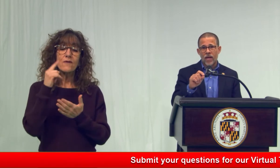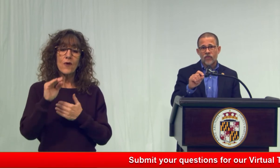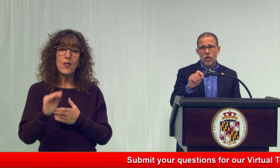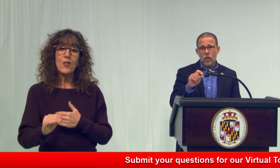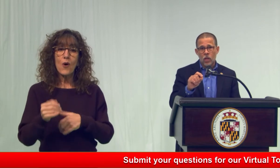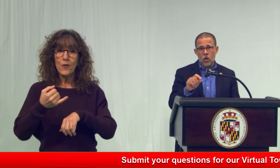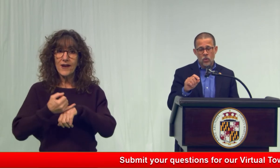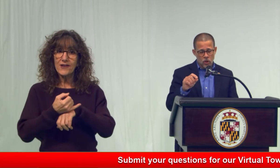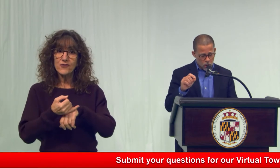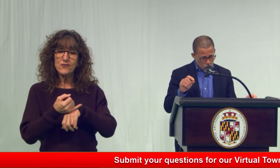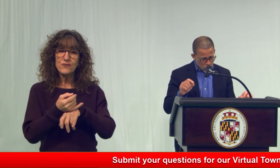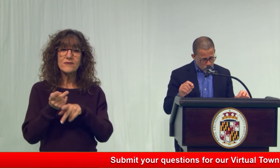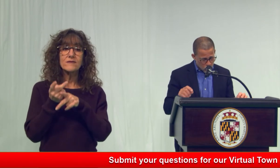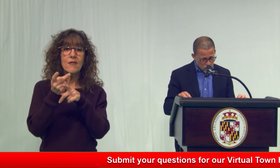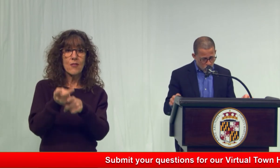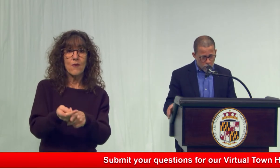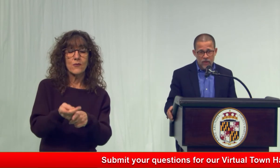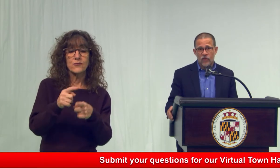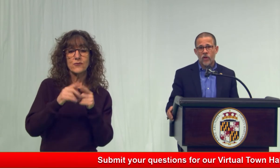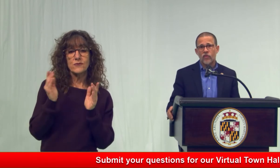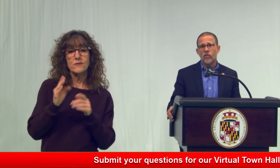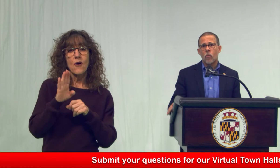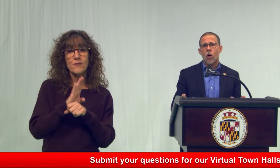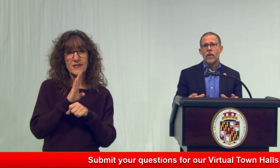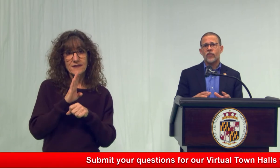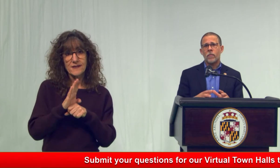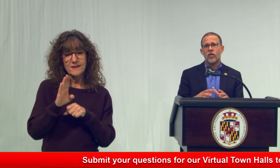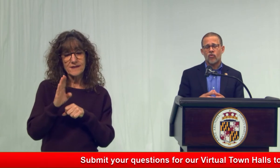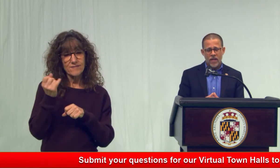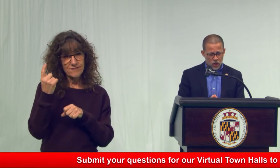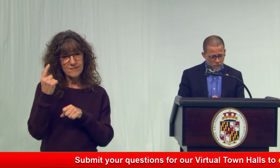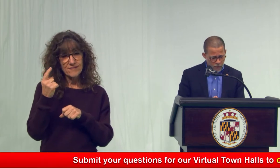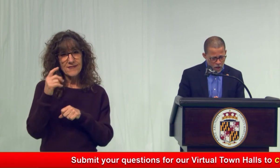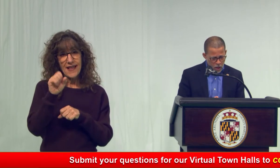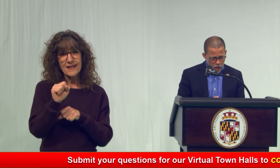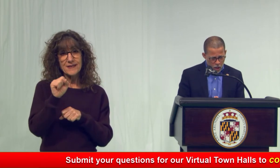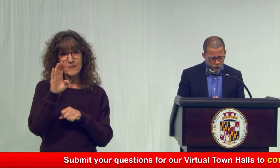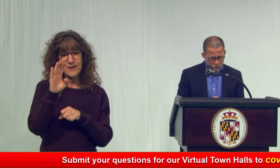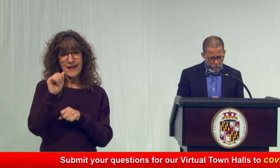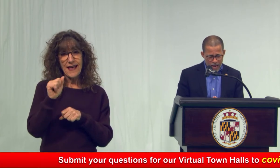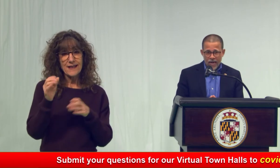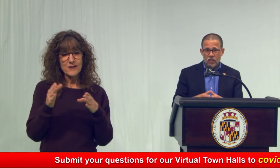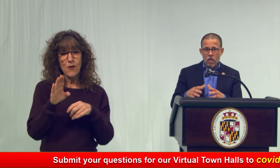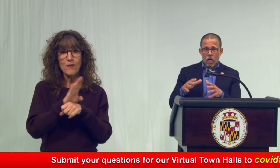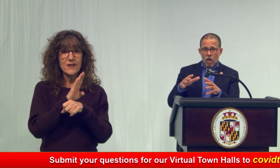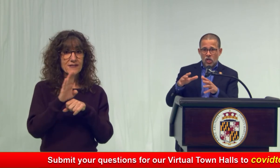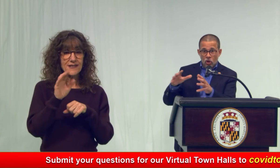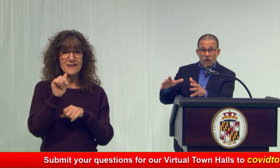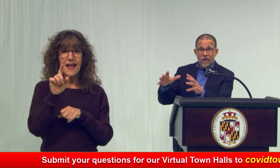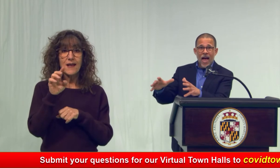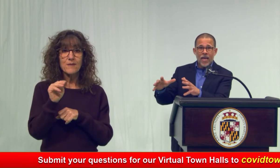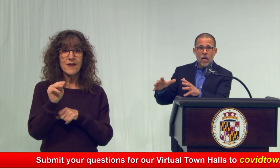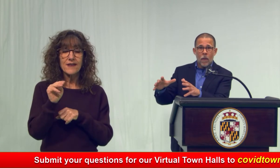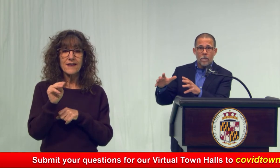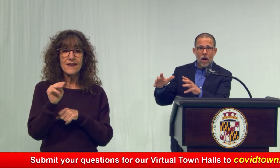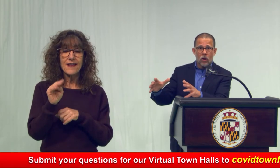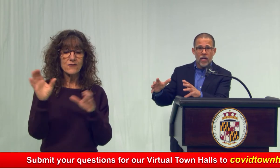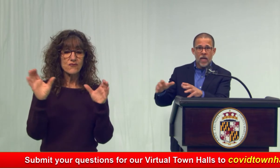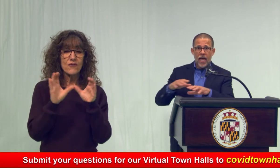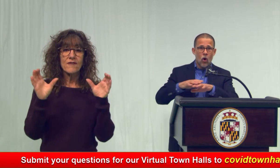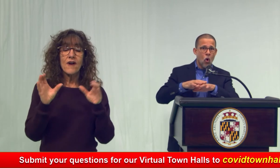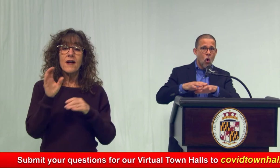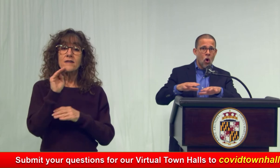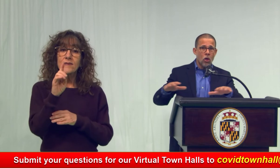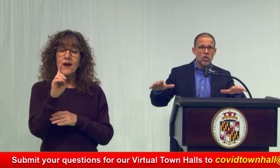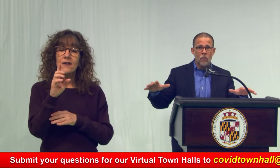low-interest loans to small businesses. The Small Business Administration has certified